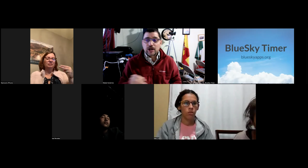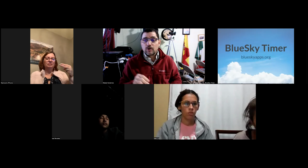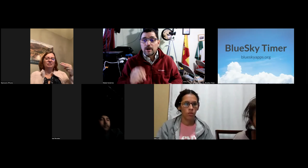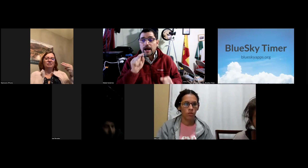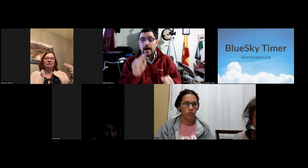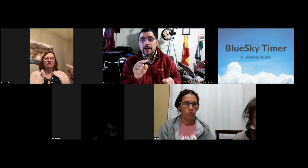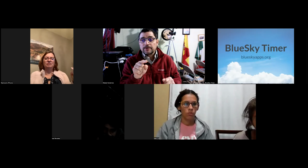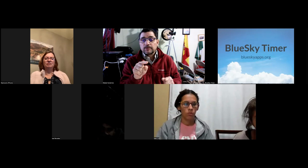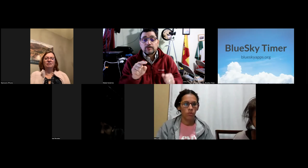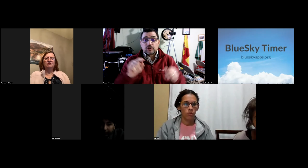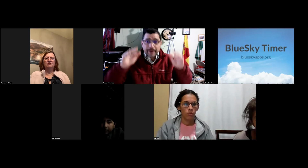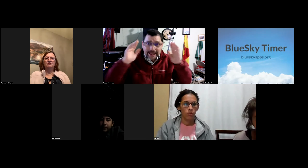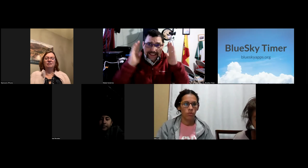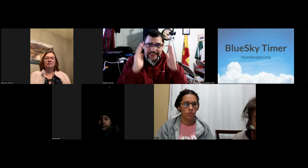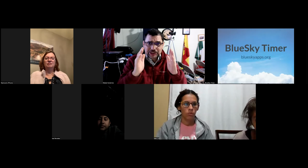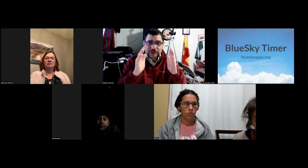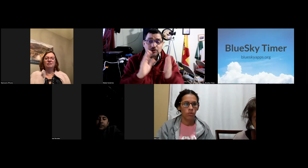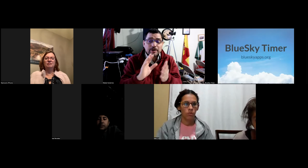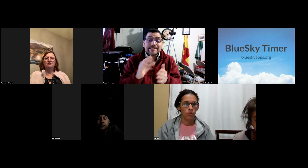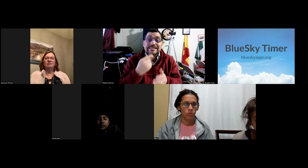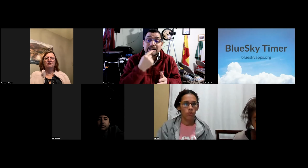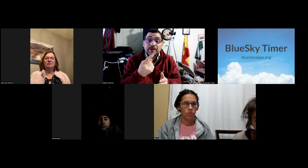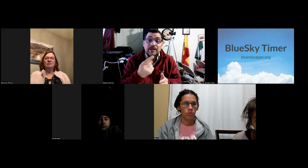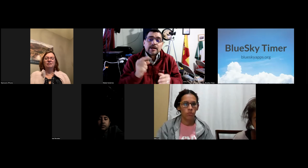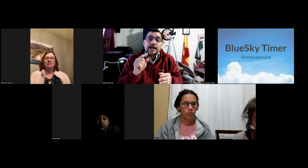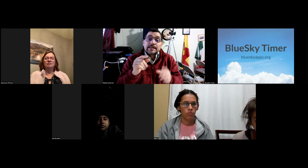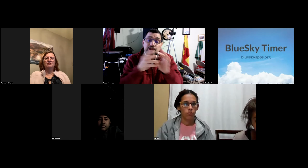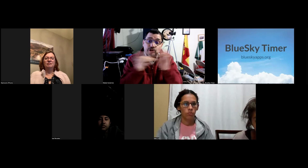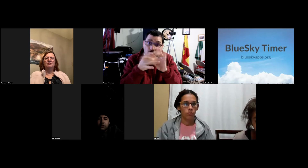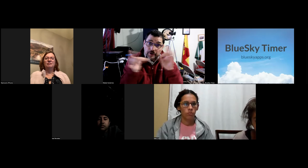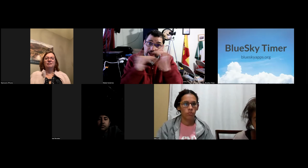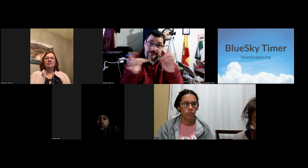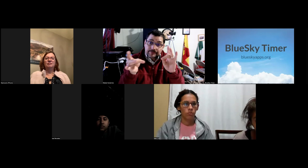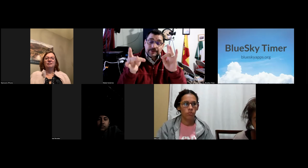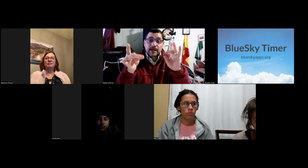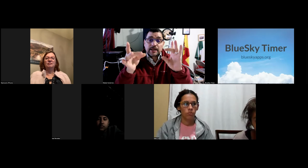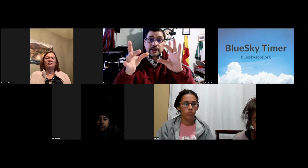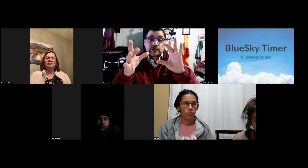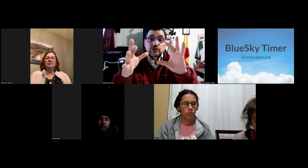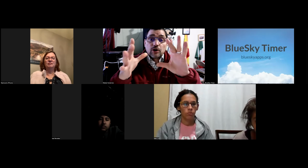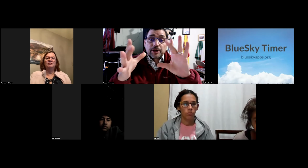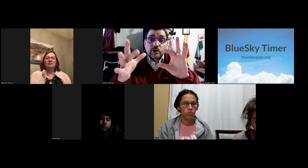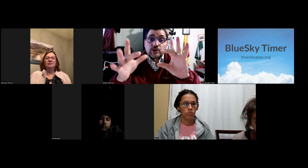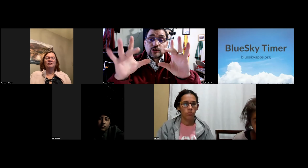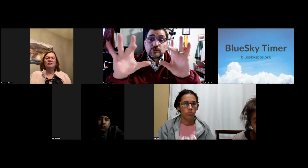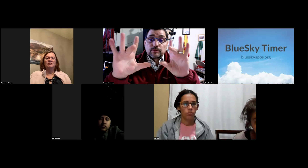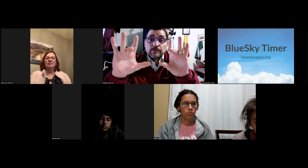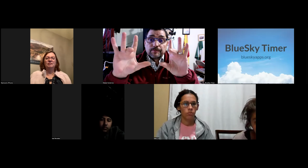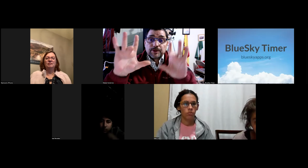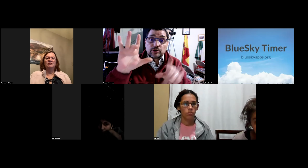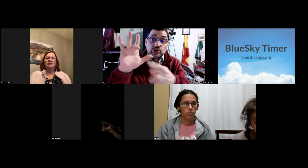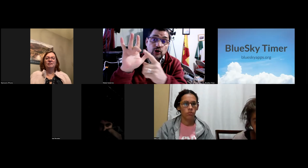And so so pay attention so you can tell me the story, and that story you're going